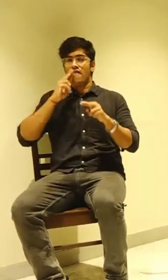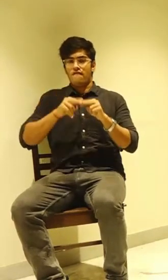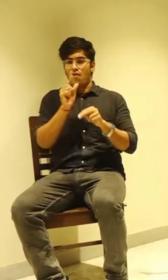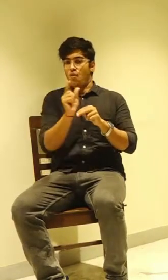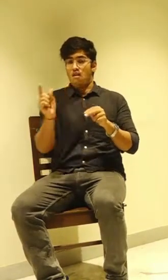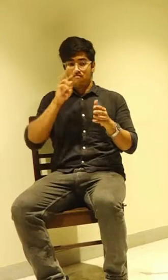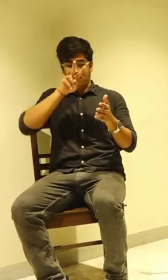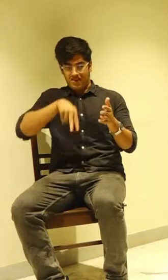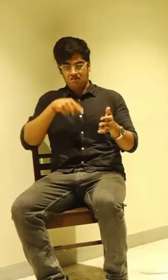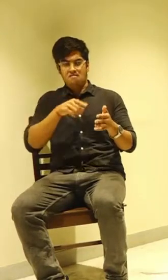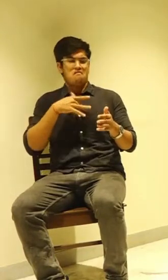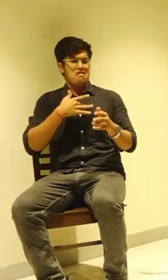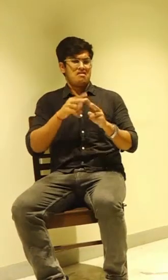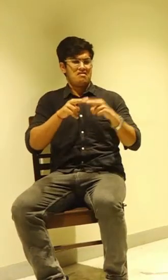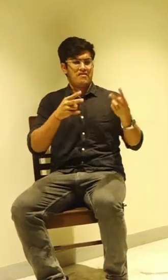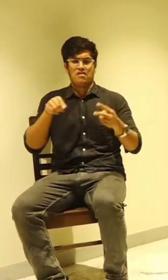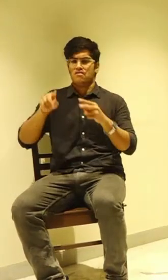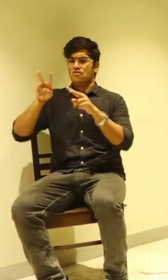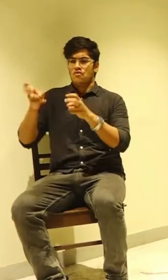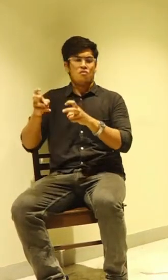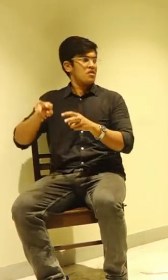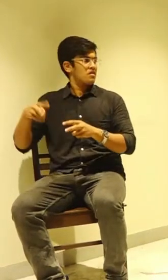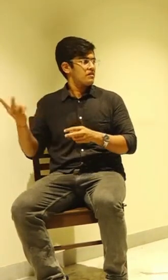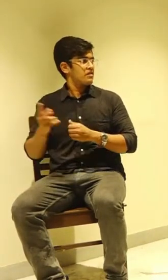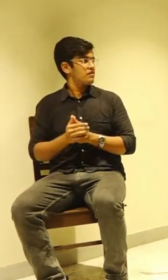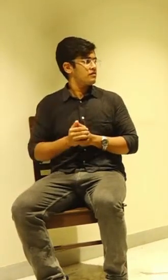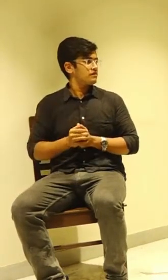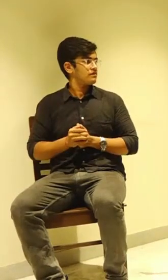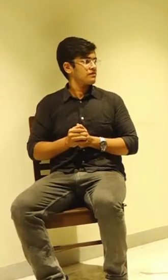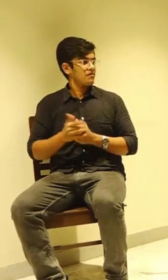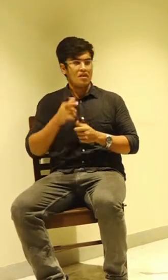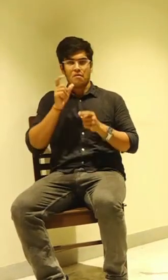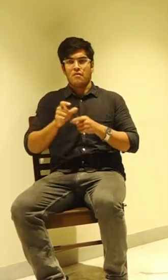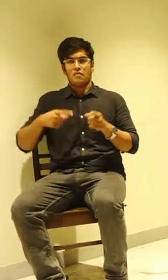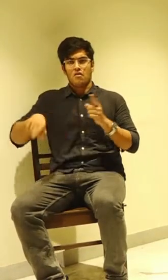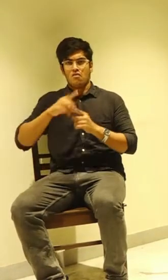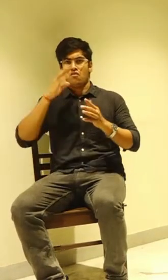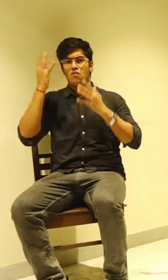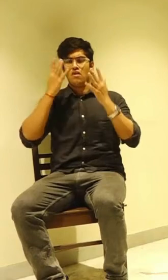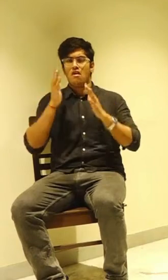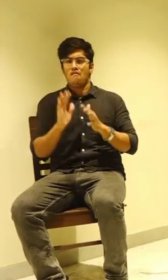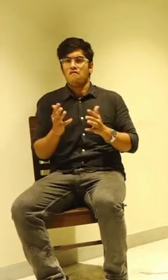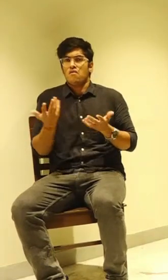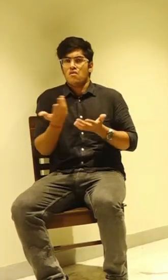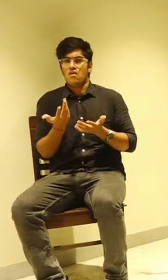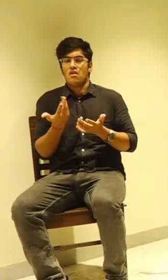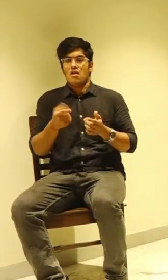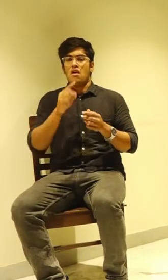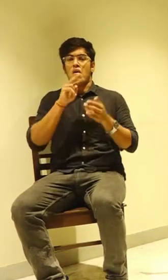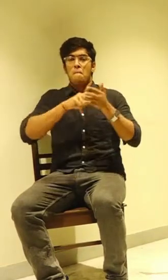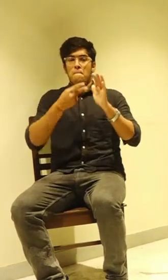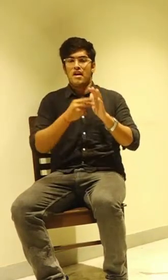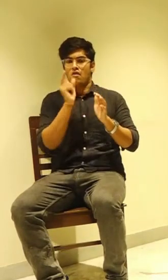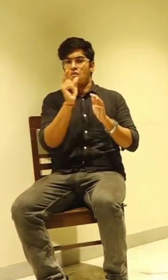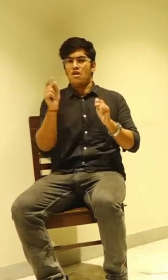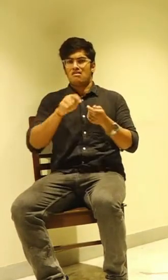wording, that one would imagine that there is a question of concern. If words can change so easily, if the meaning of words and their effects can